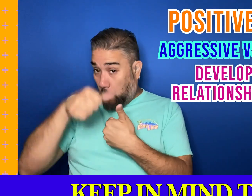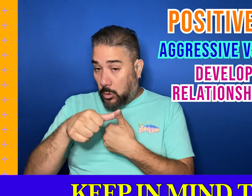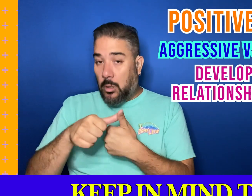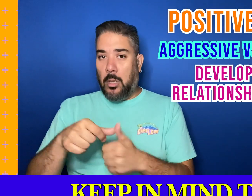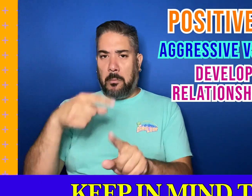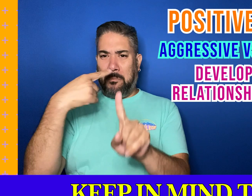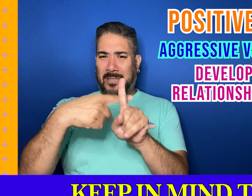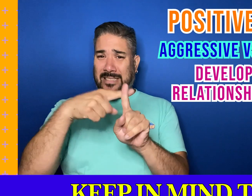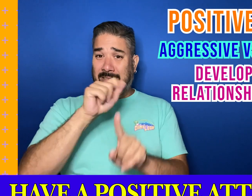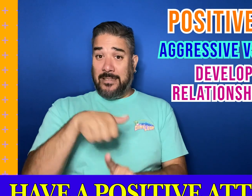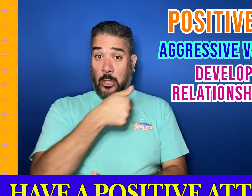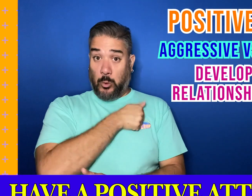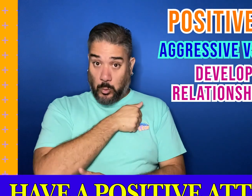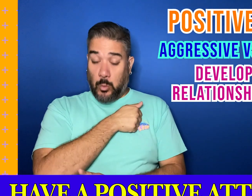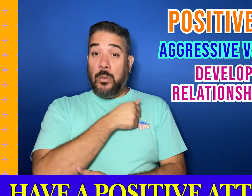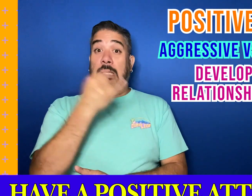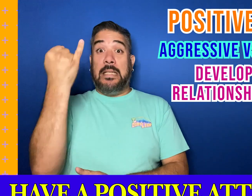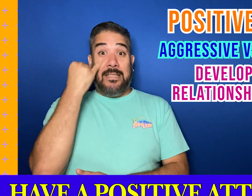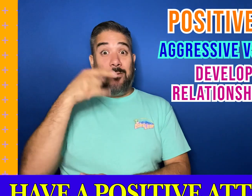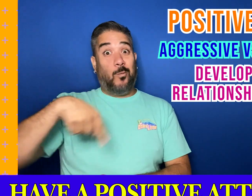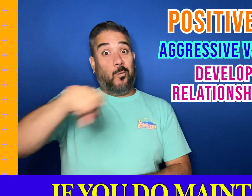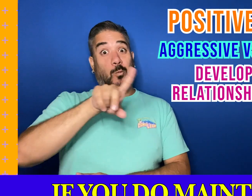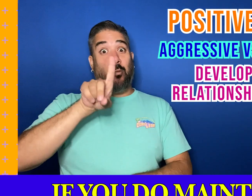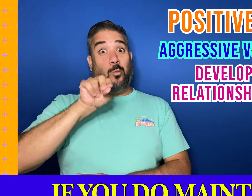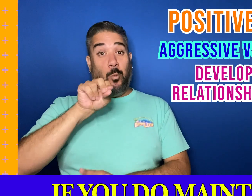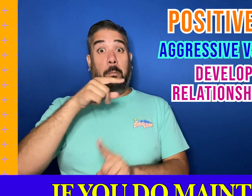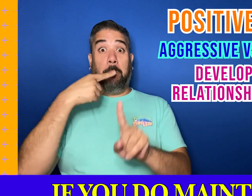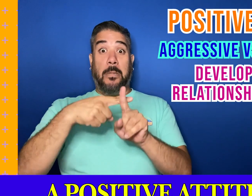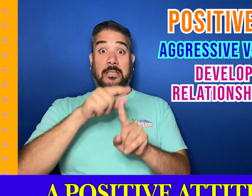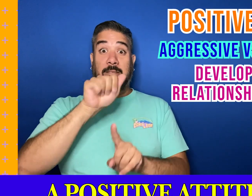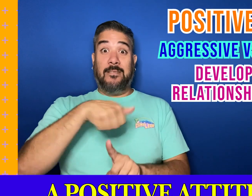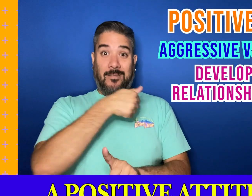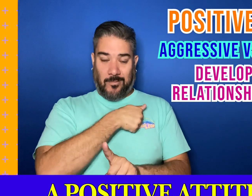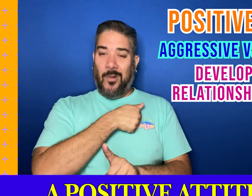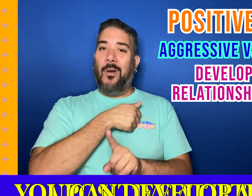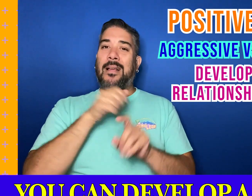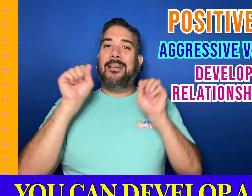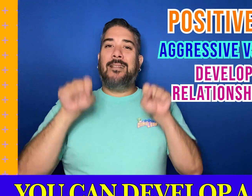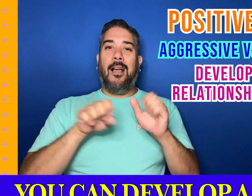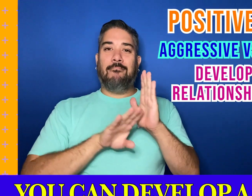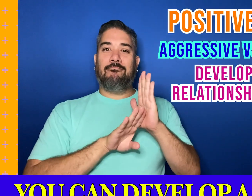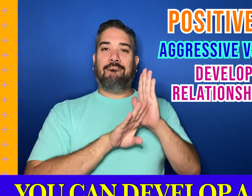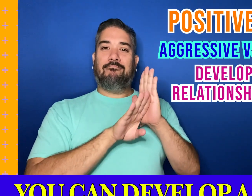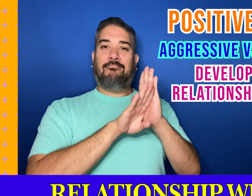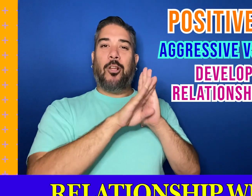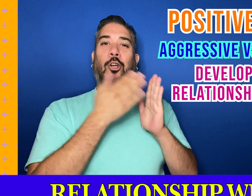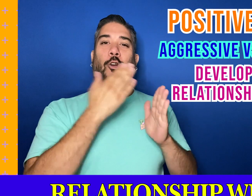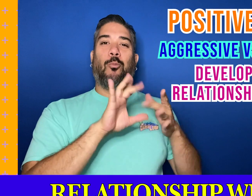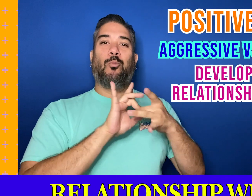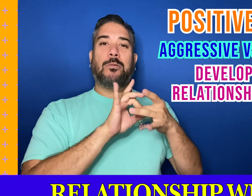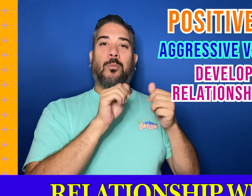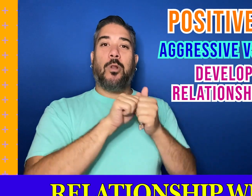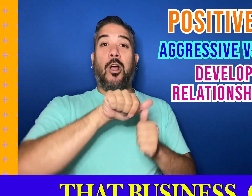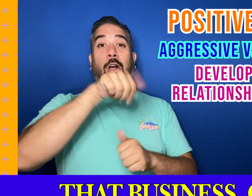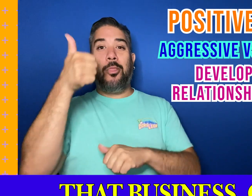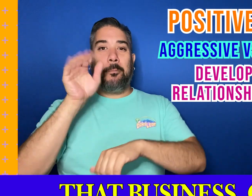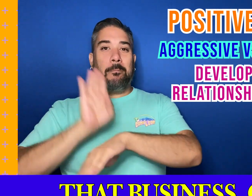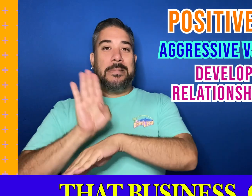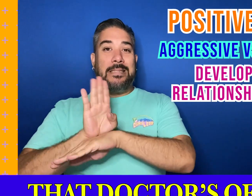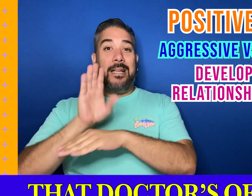Keep in mind, have a positive attitude. If you do maintain a positive attitude, you can develop a good relationship with that business or